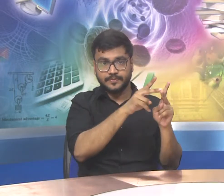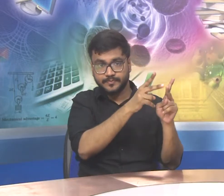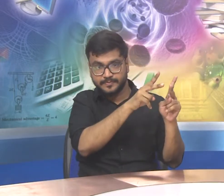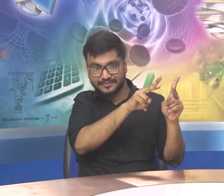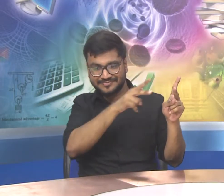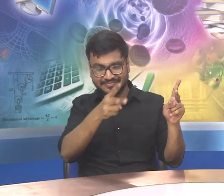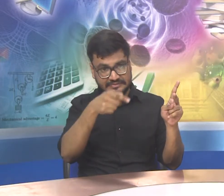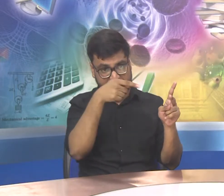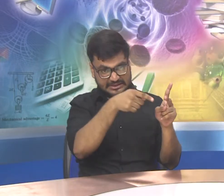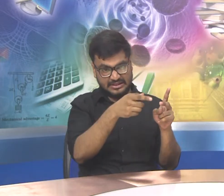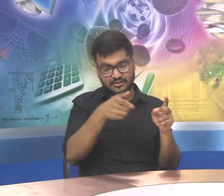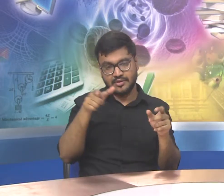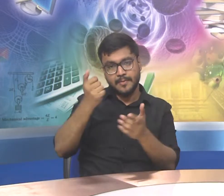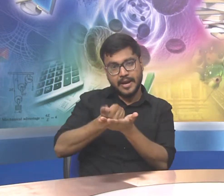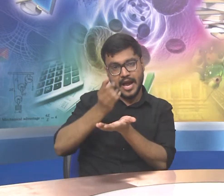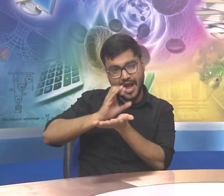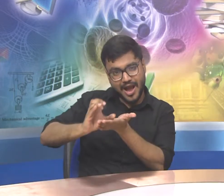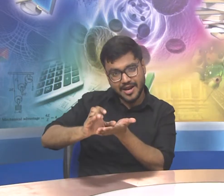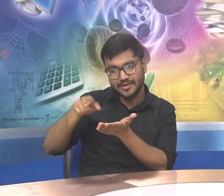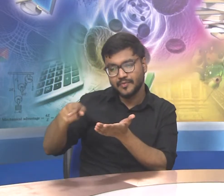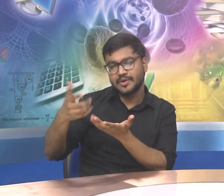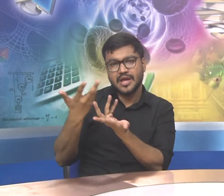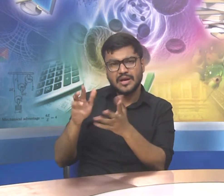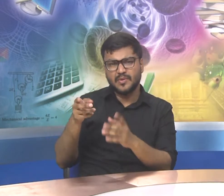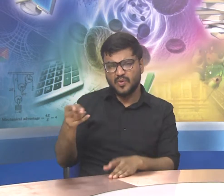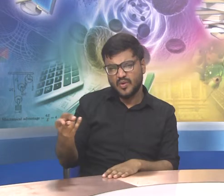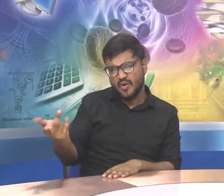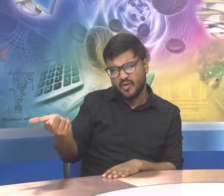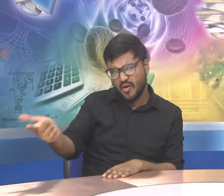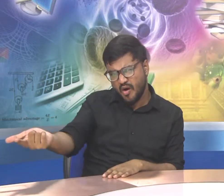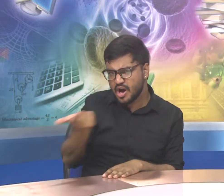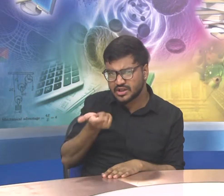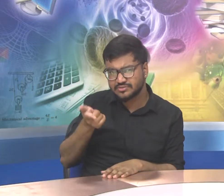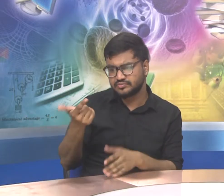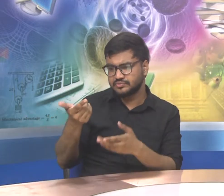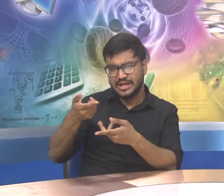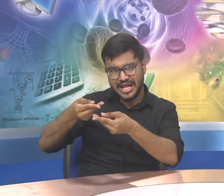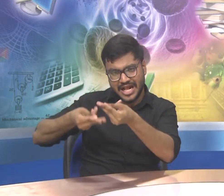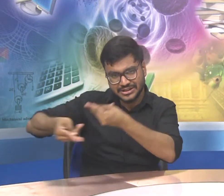Providing customers with facilities of